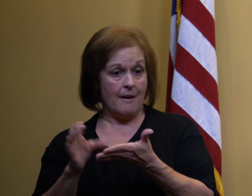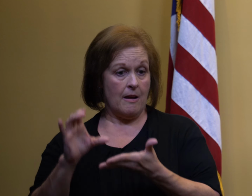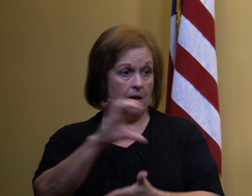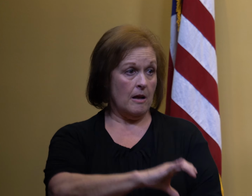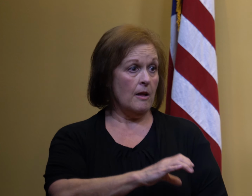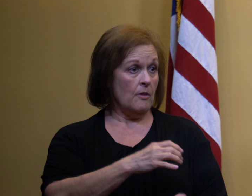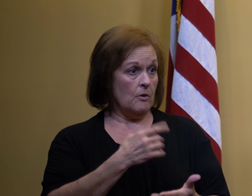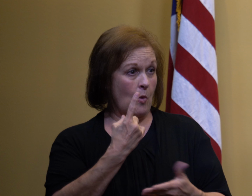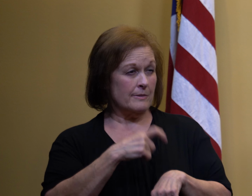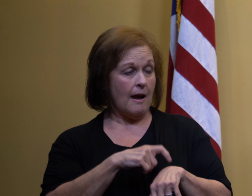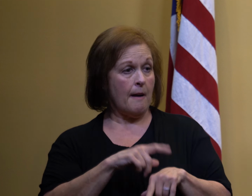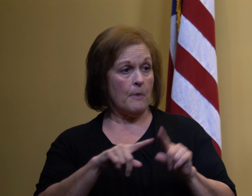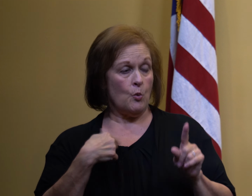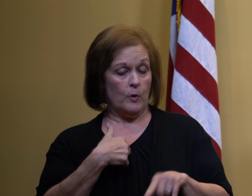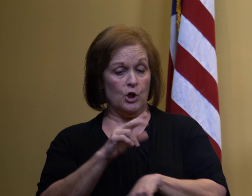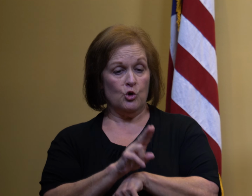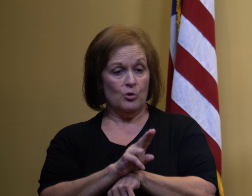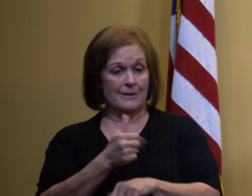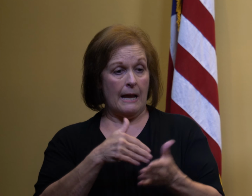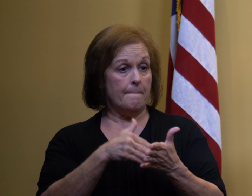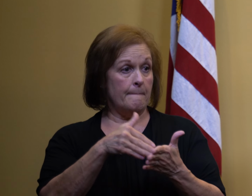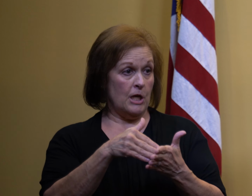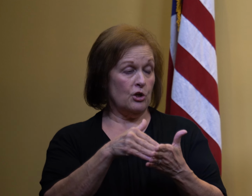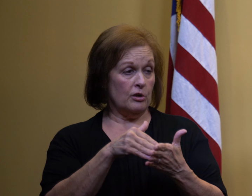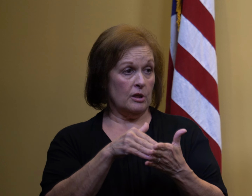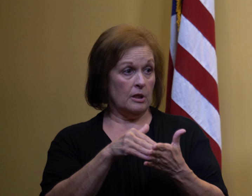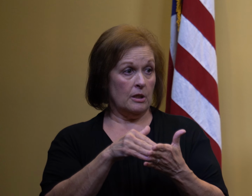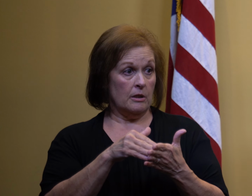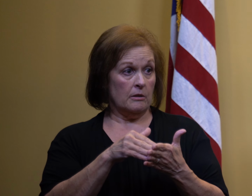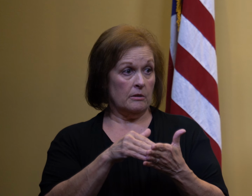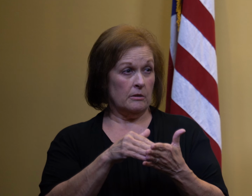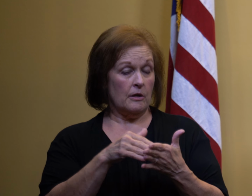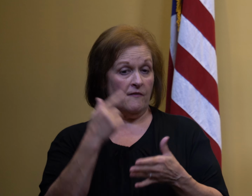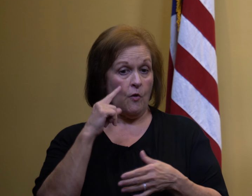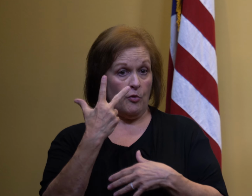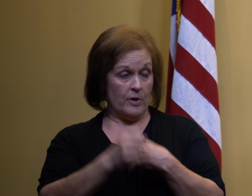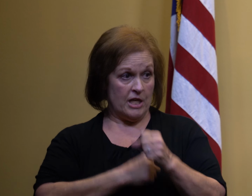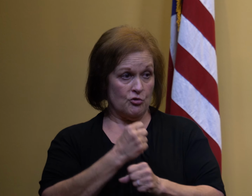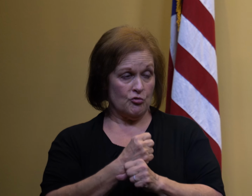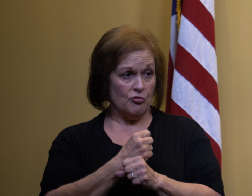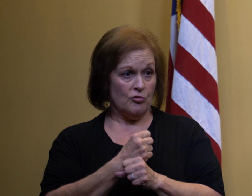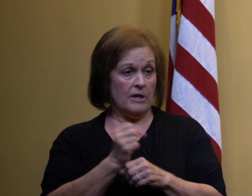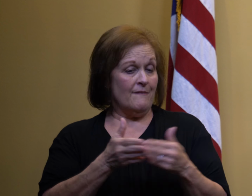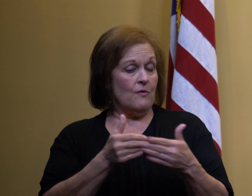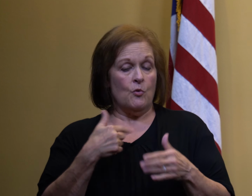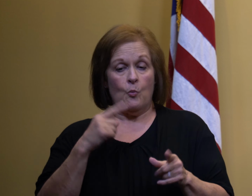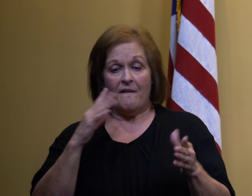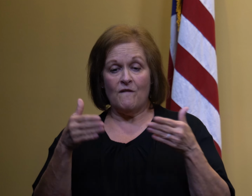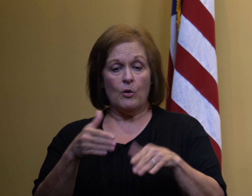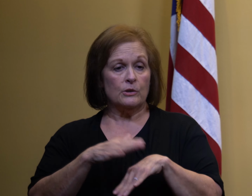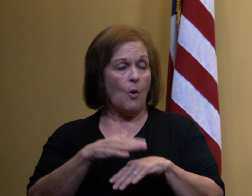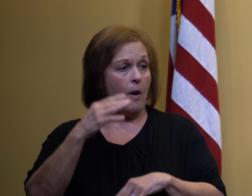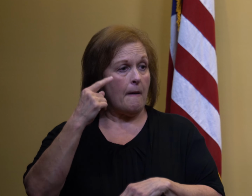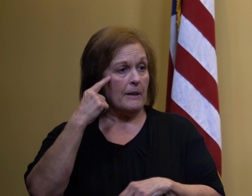one-time ARPA dollars, but we're using $10 million over a course of a period, a three-year span, even as we're focusing on mental